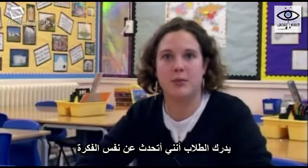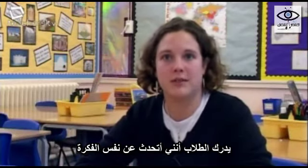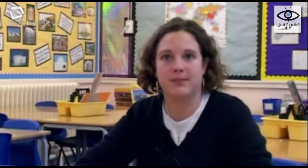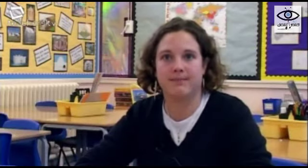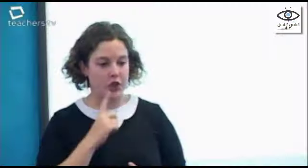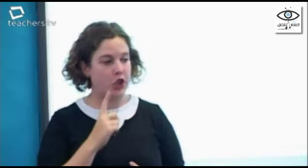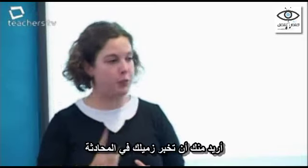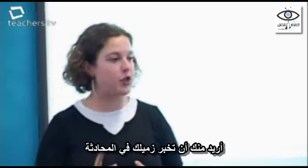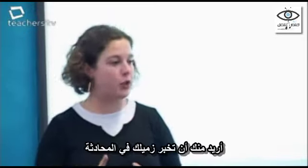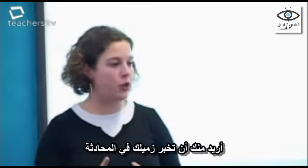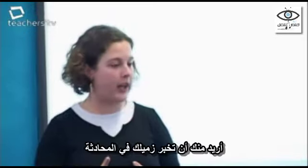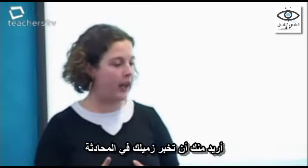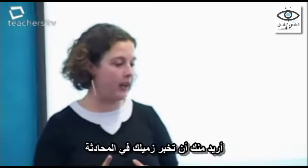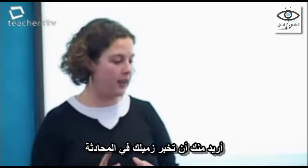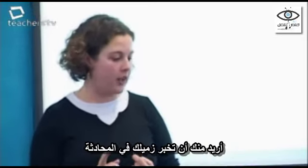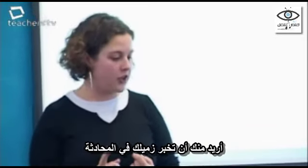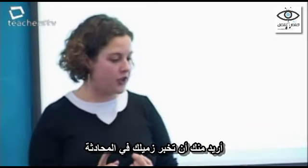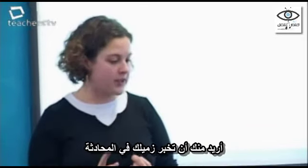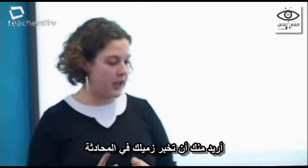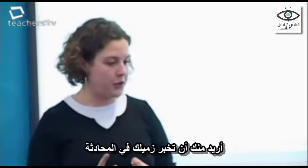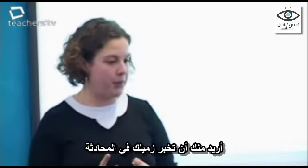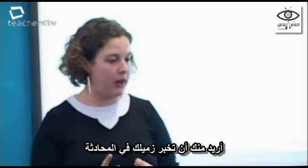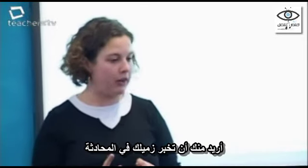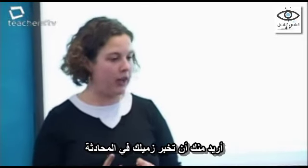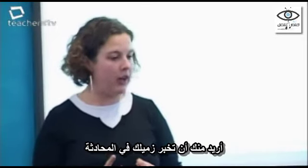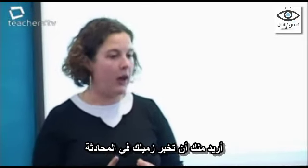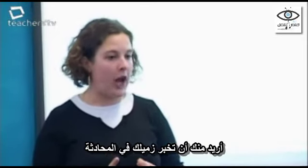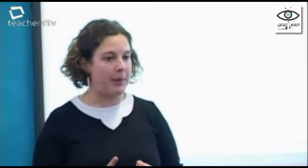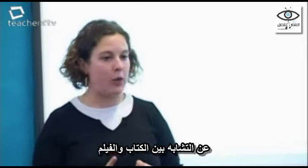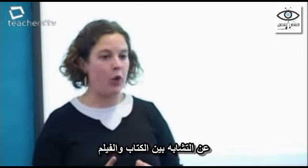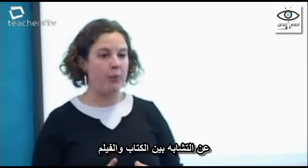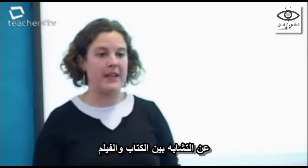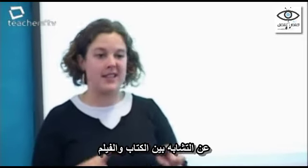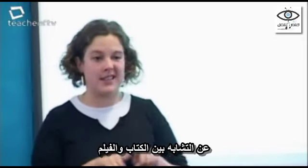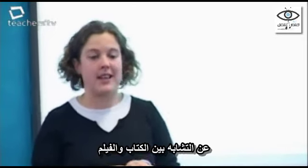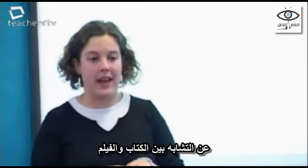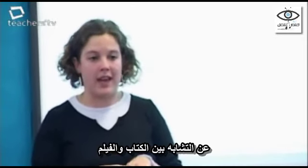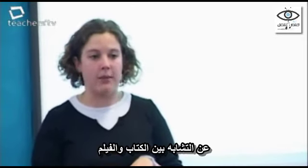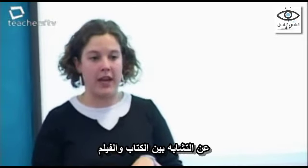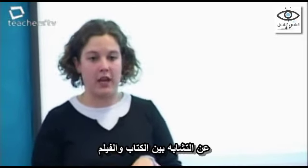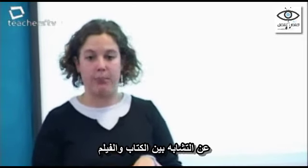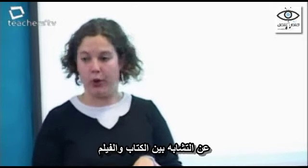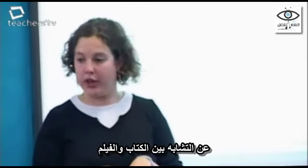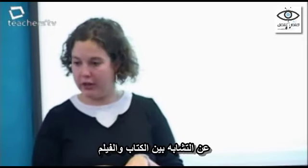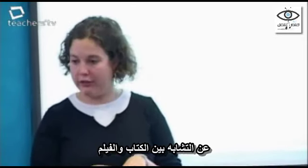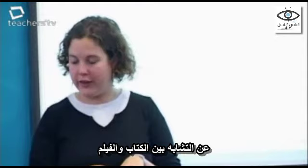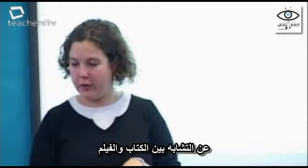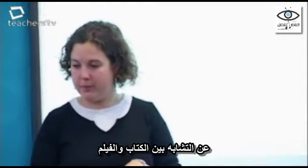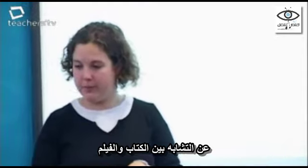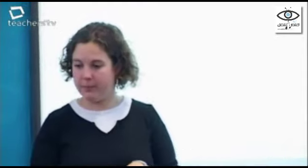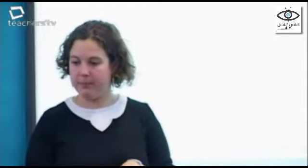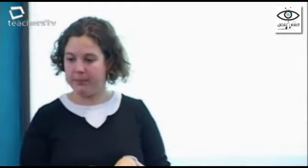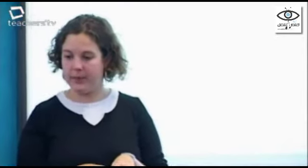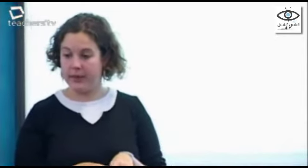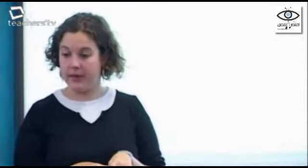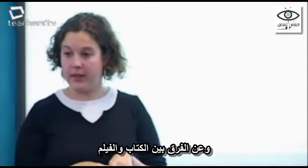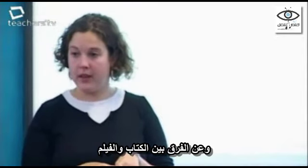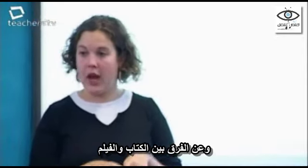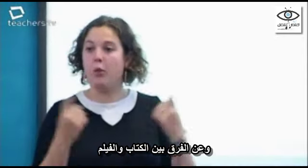concept. As you're going to be talking to your discussion partner about what bits are the same in the book and the film, and